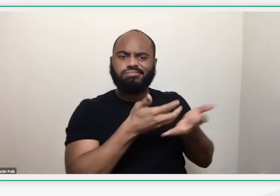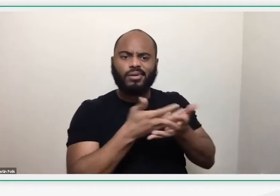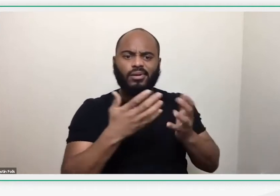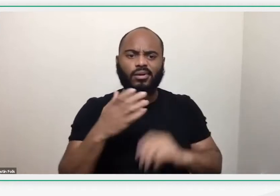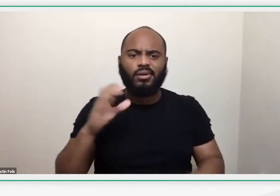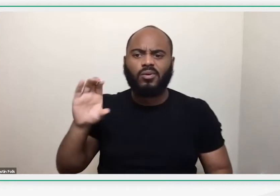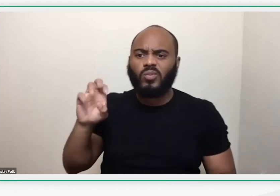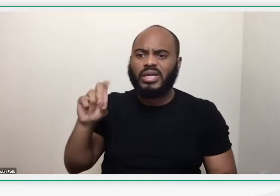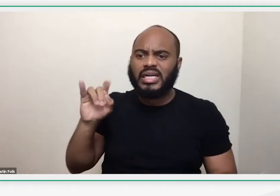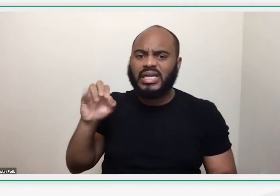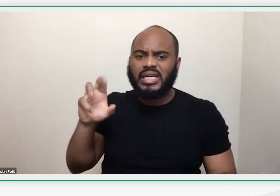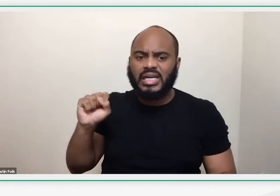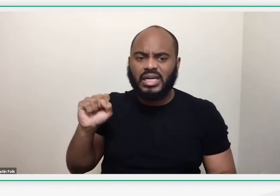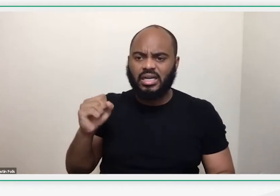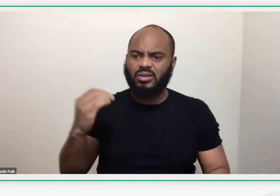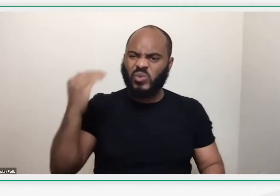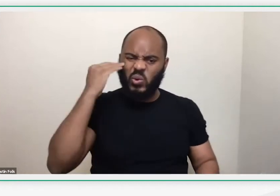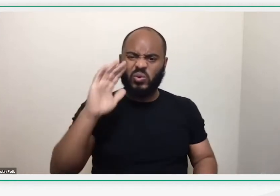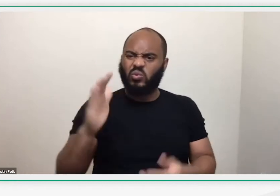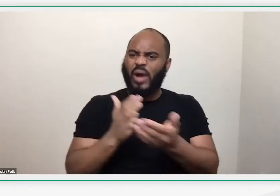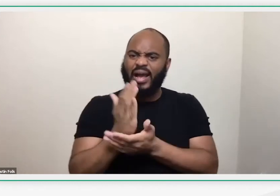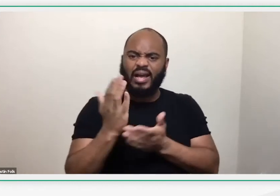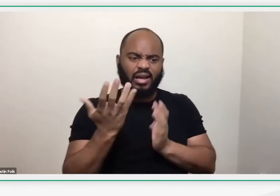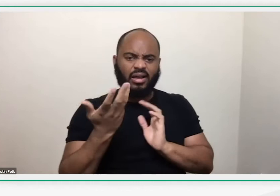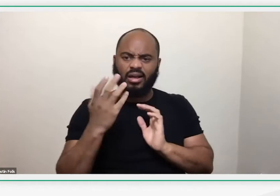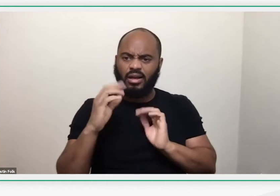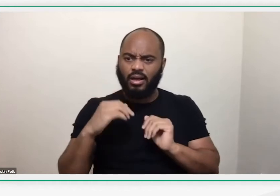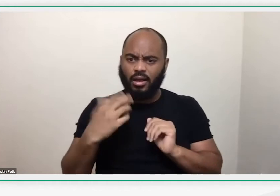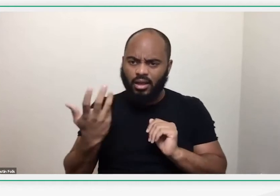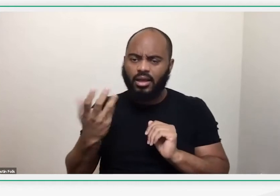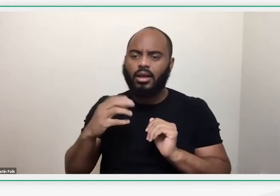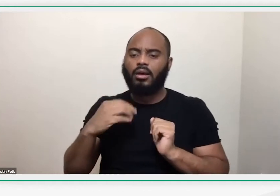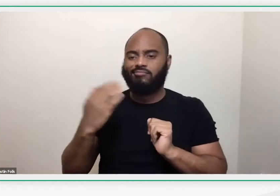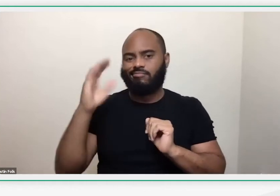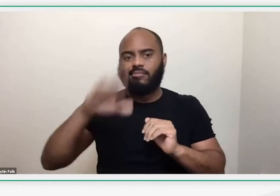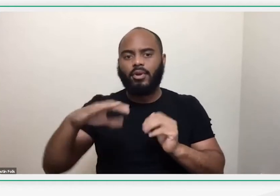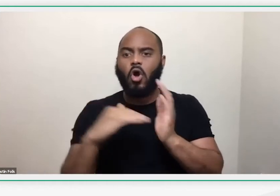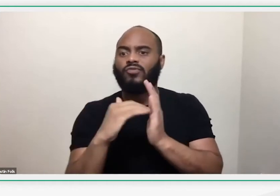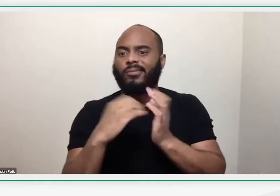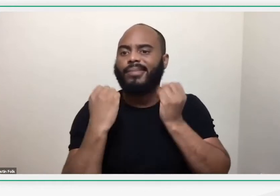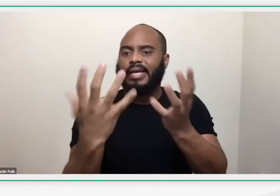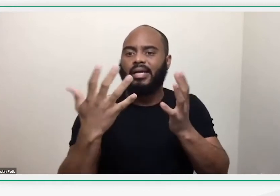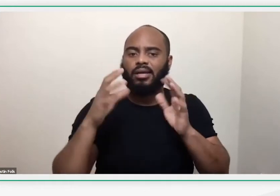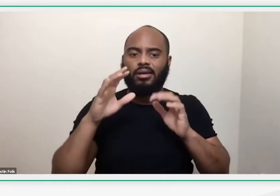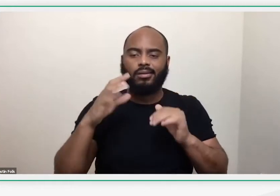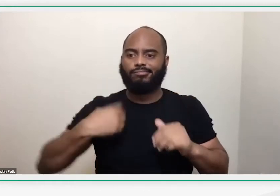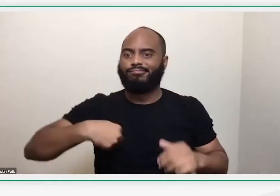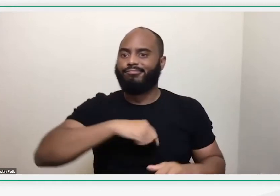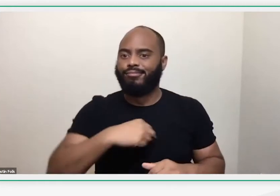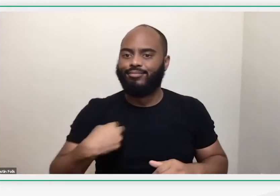how to recover from a low credit score and how to deal and communicate and understand your creditors as